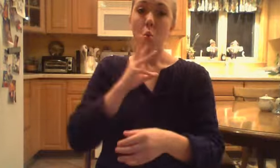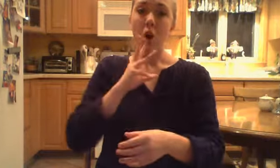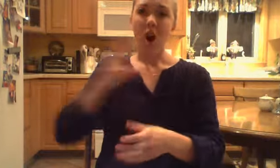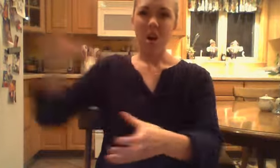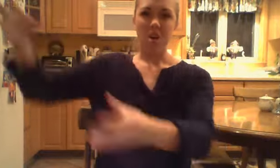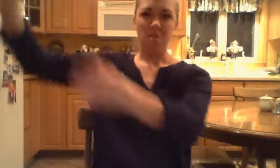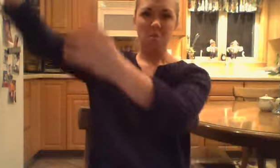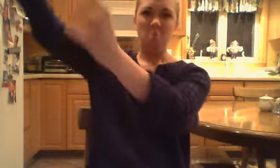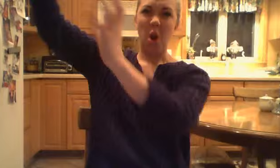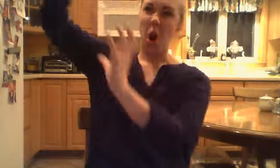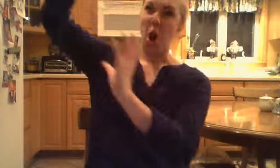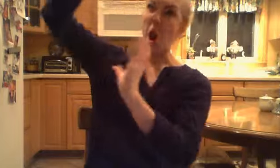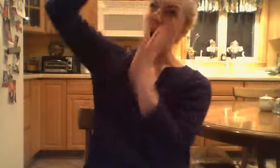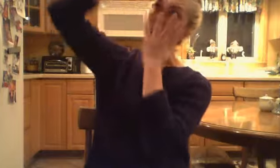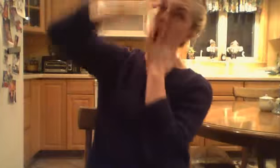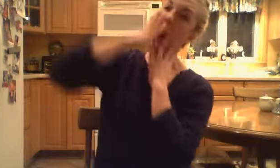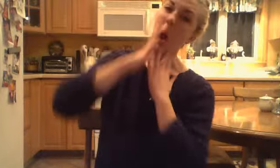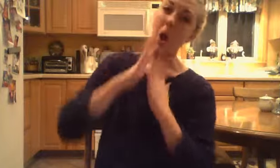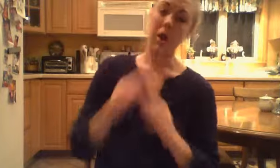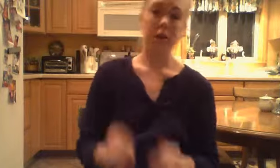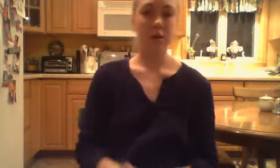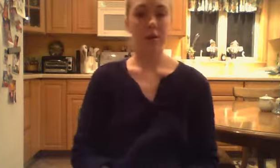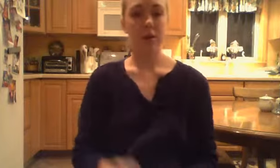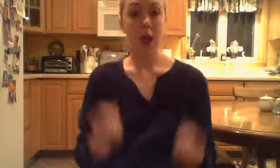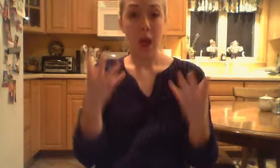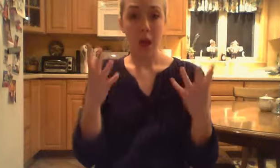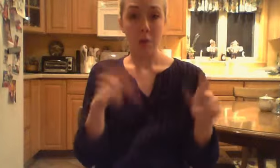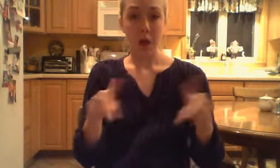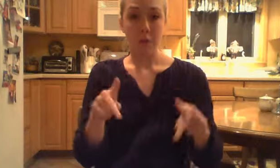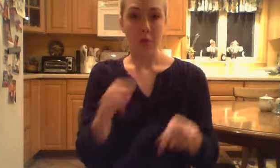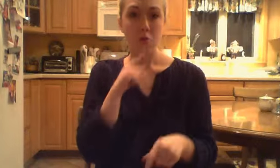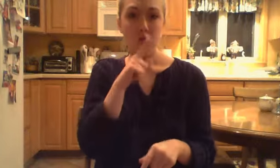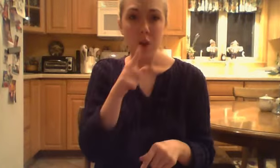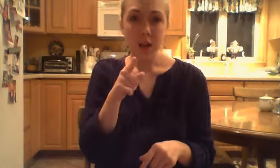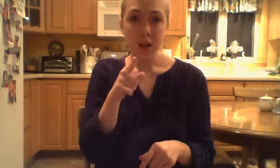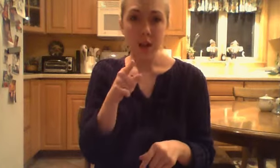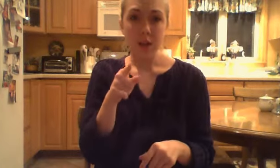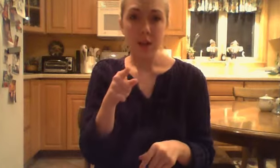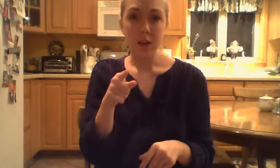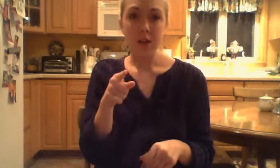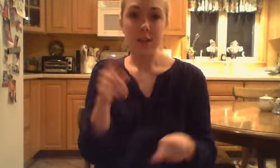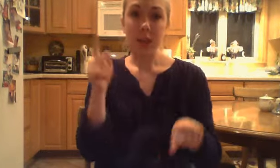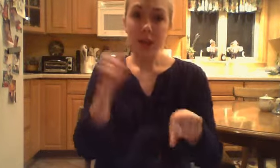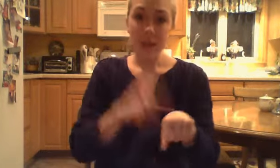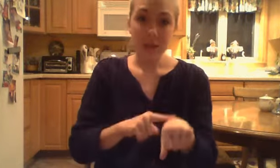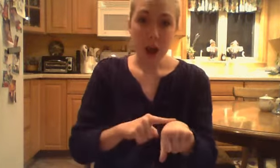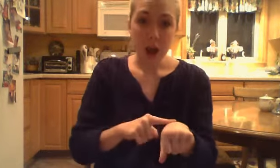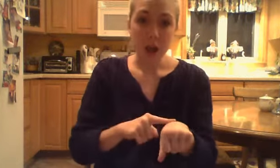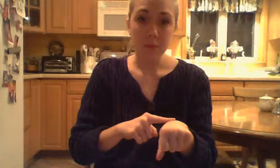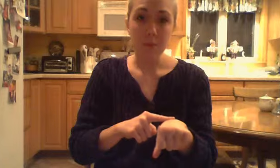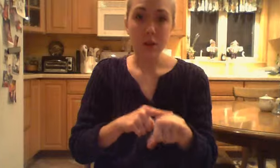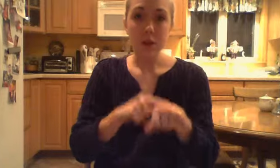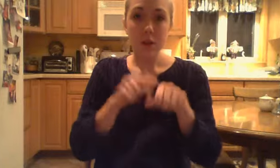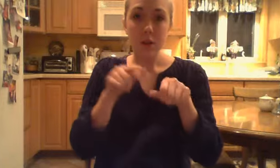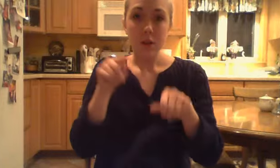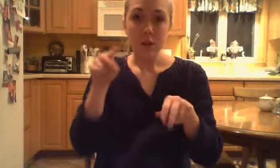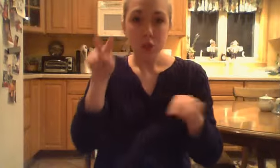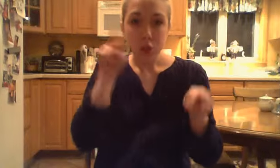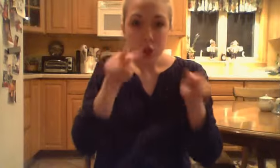that. How many of you really take time to look inside the center of a flower to notice all the little tiny details and all the shapes and